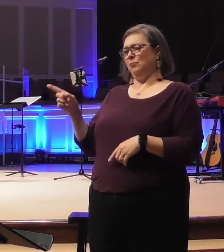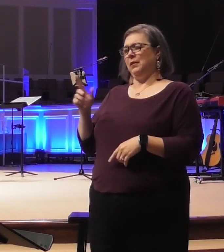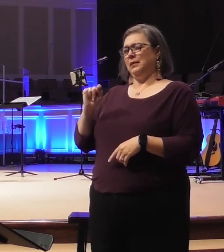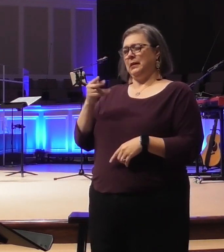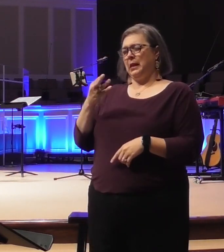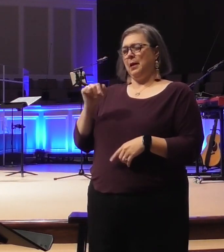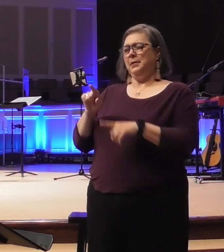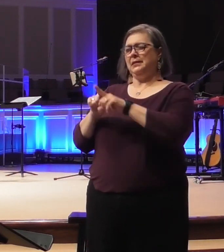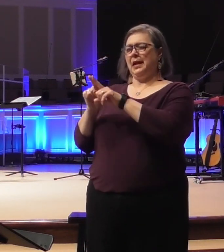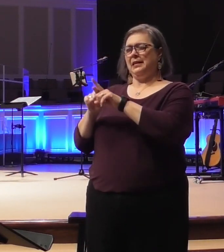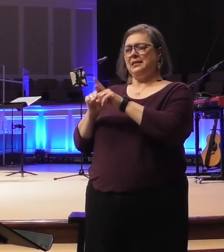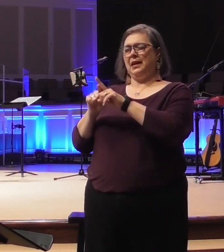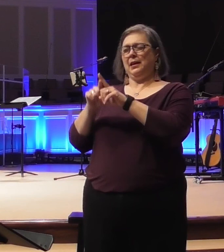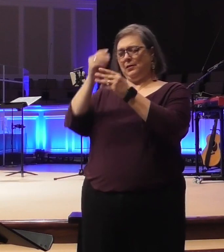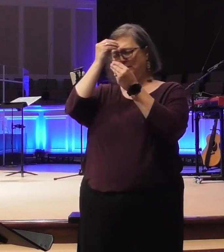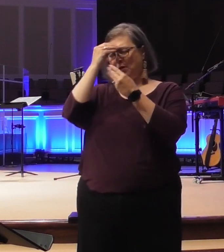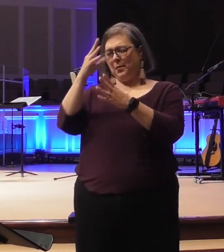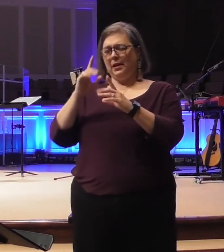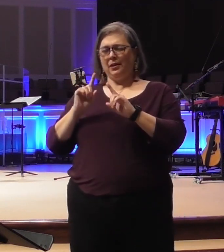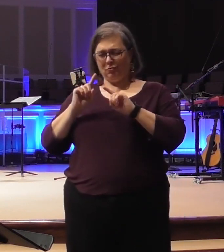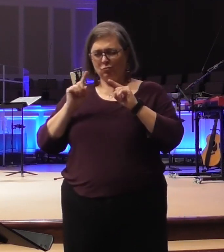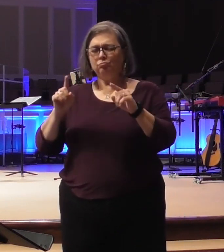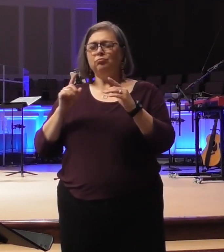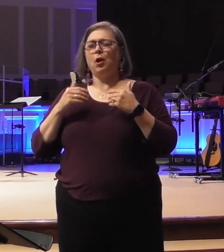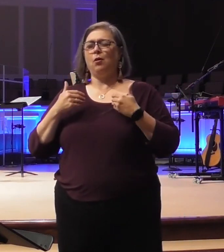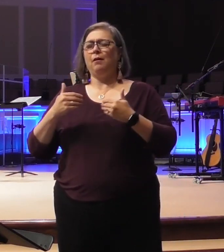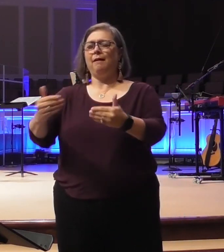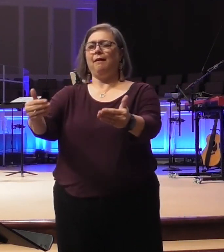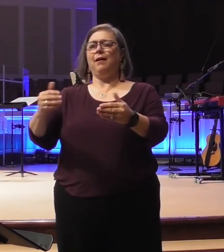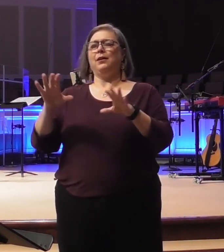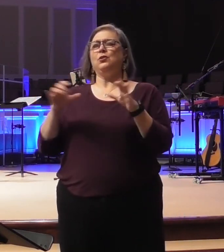you have called him to do. So, Father, go with us during